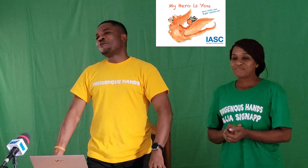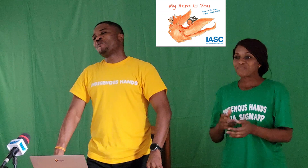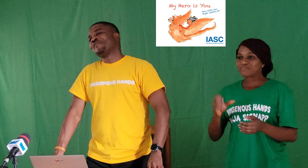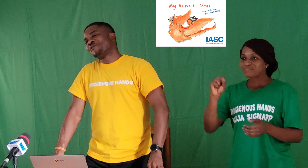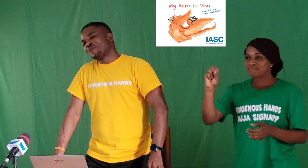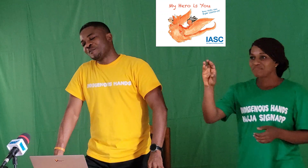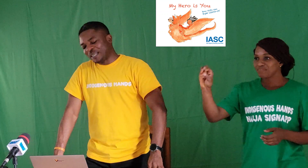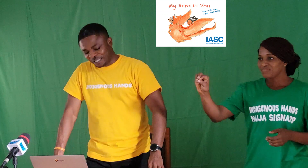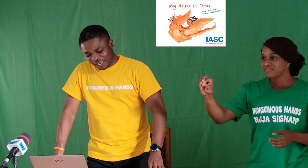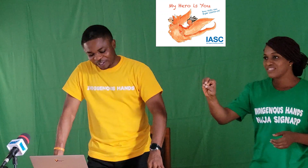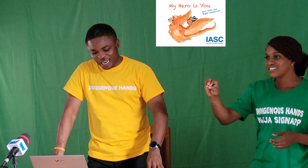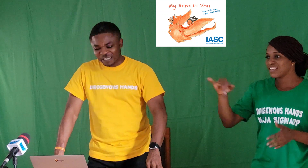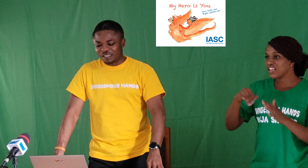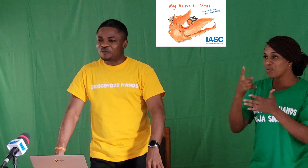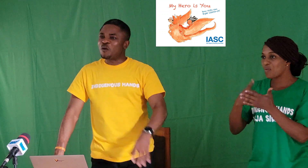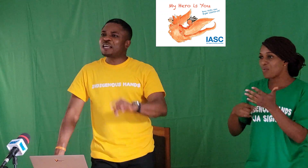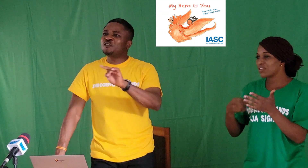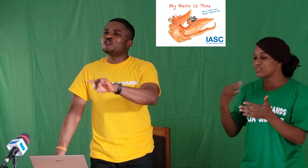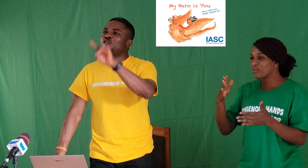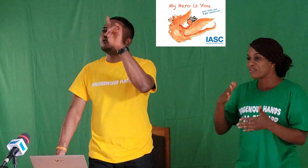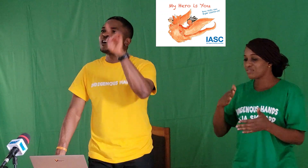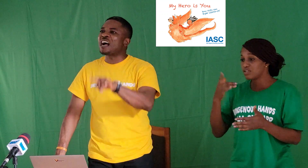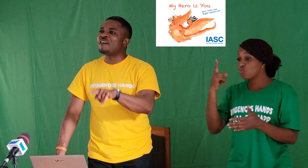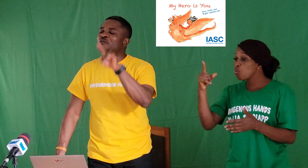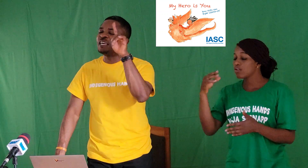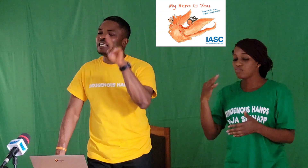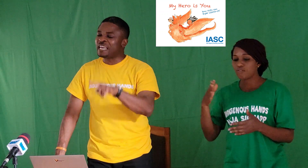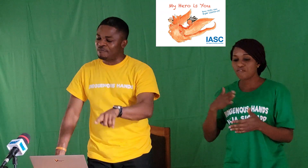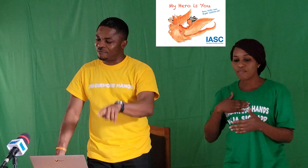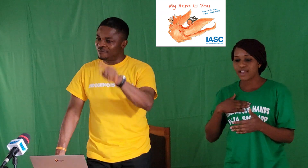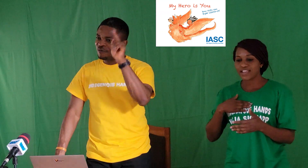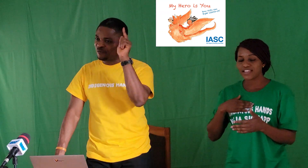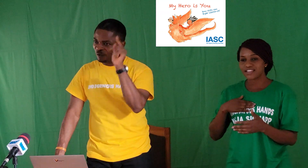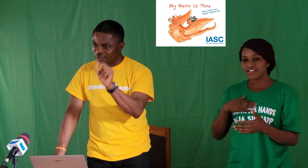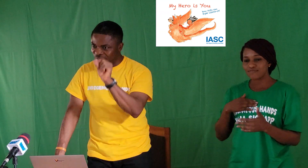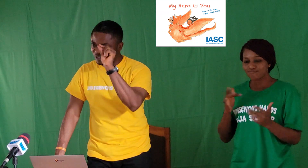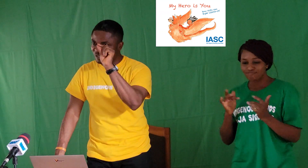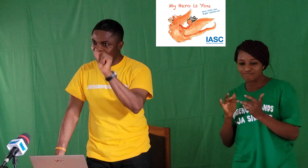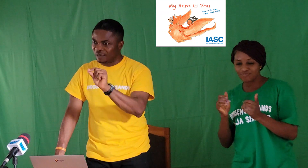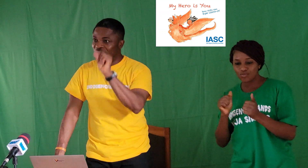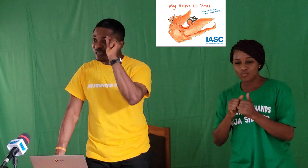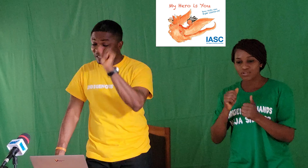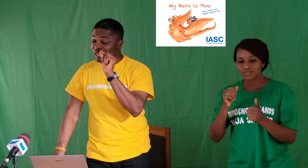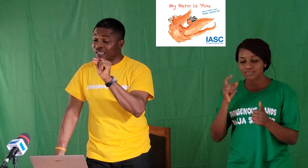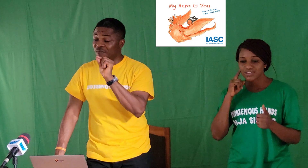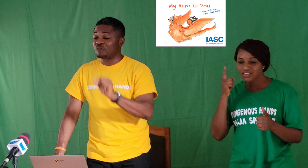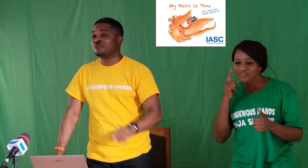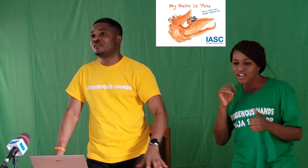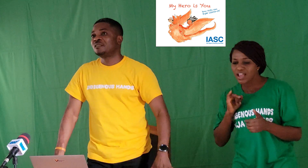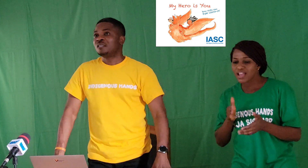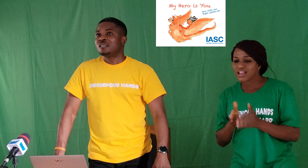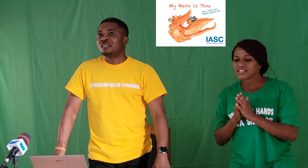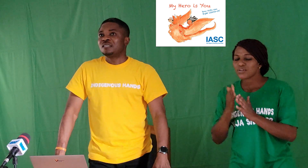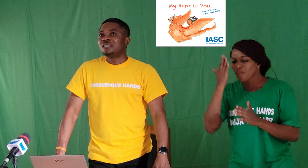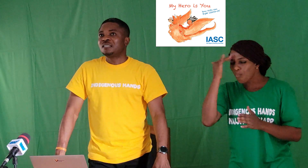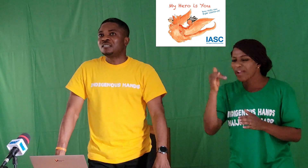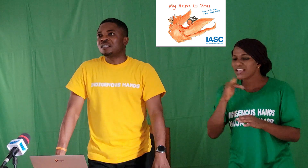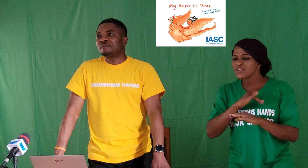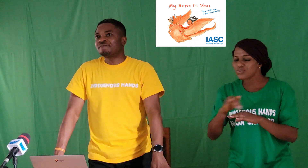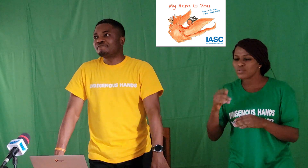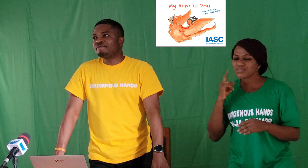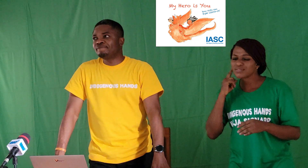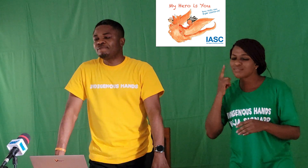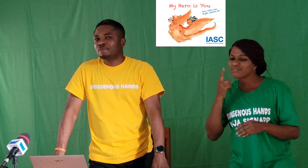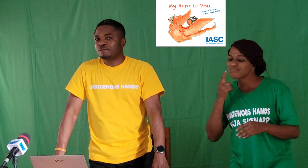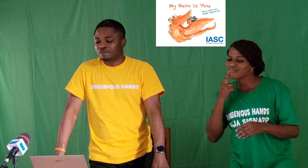So in one of my interactions, I asked them, why don't you have a name for this thing? It's an example. He